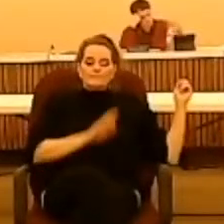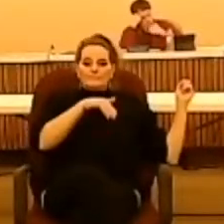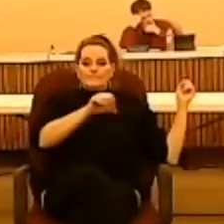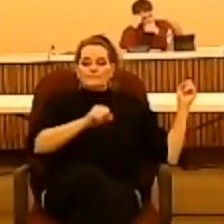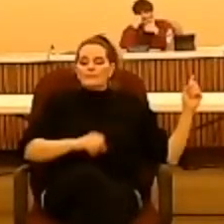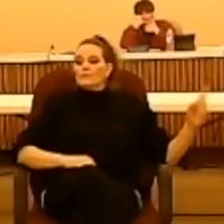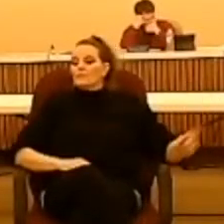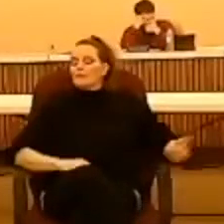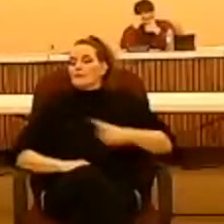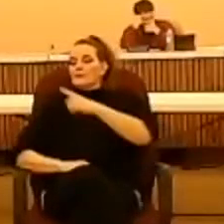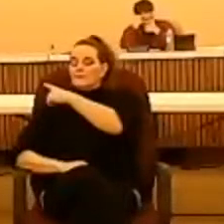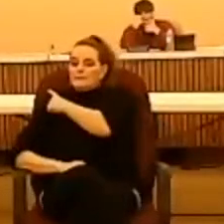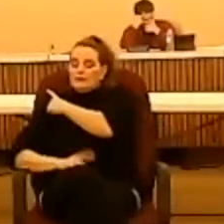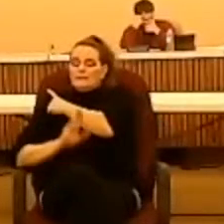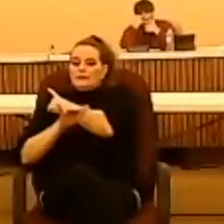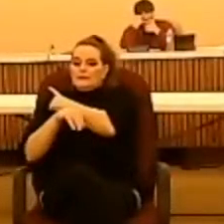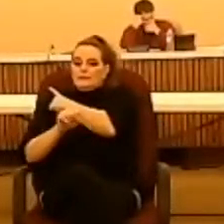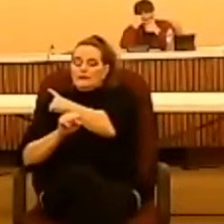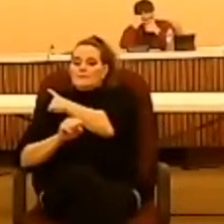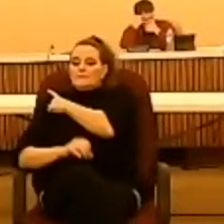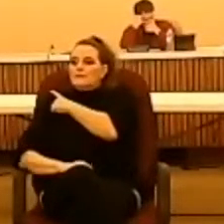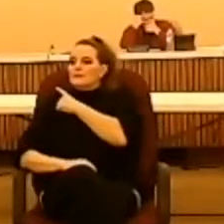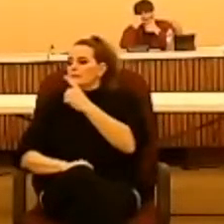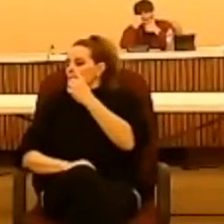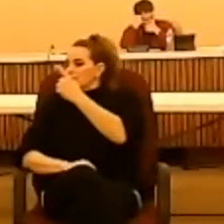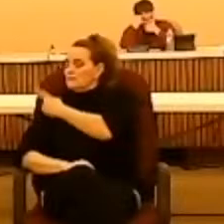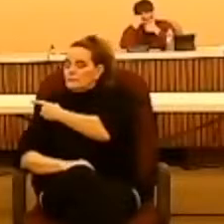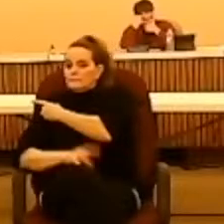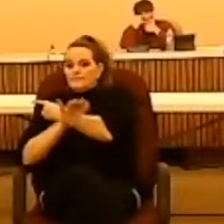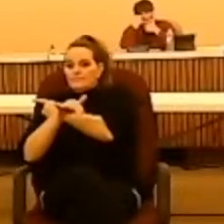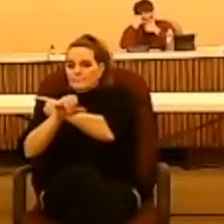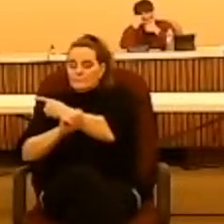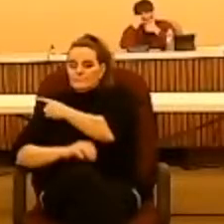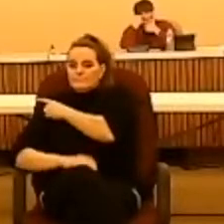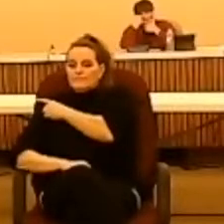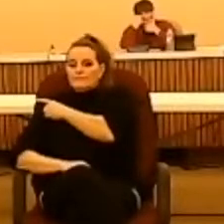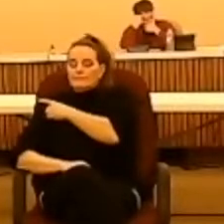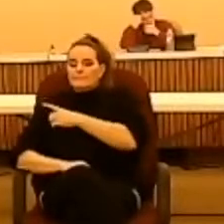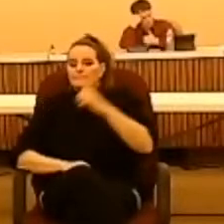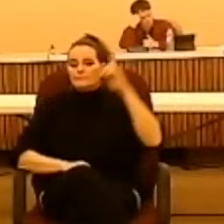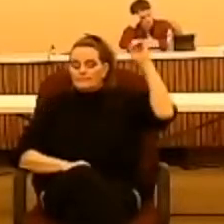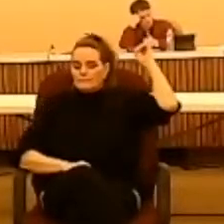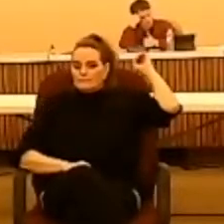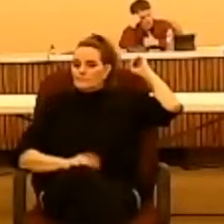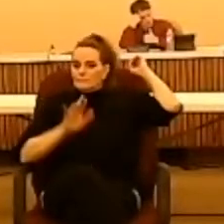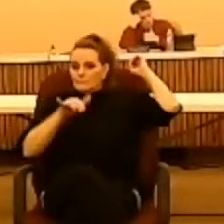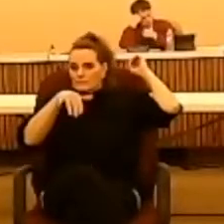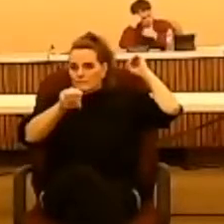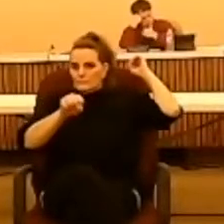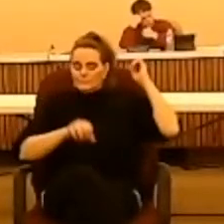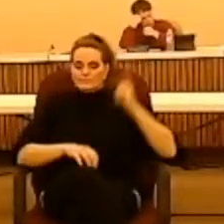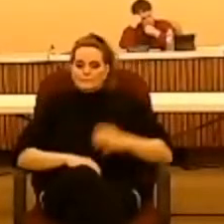Councilmember Safranek, Aye. Councilmember Bolsner, Aye. Supervisor Schultz.